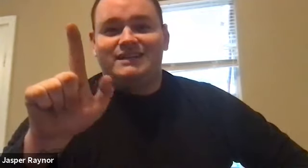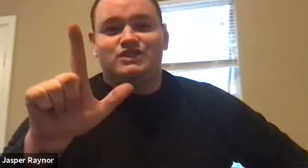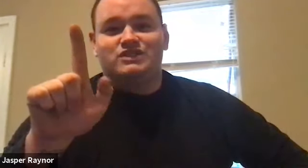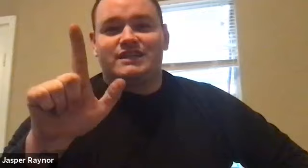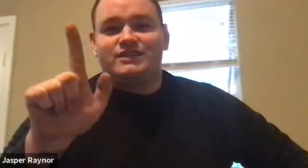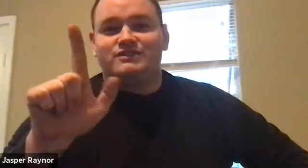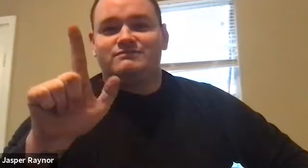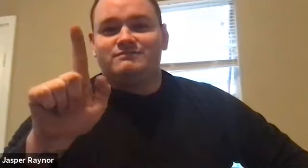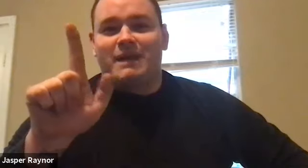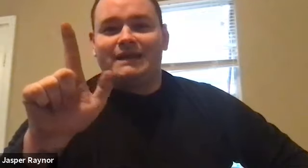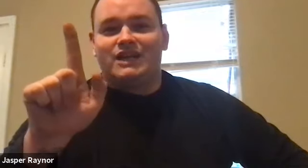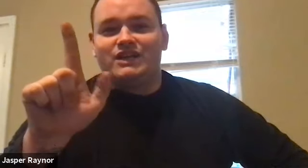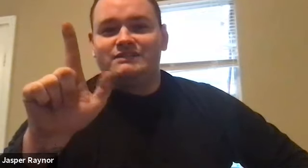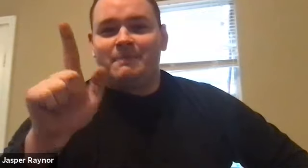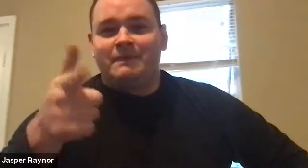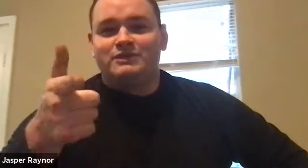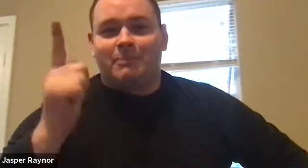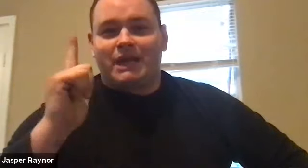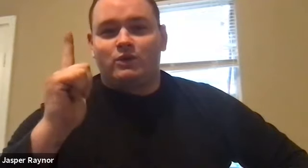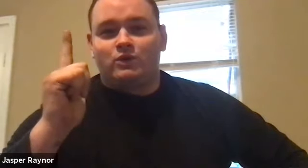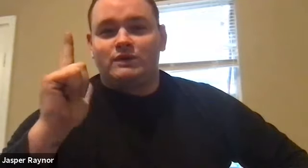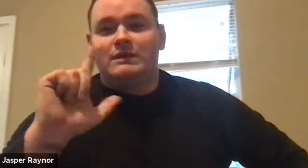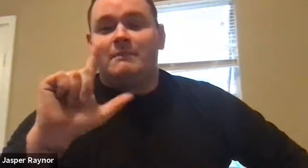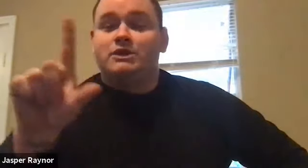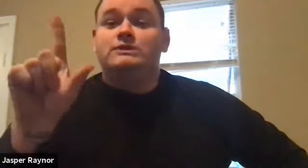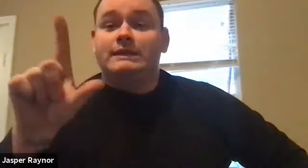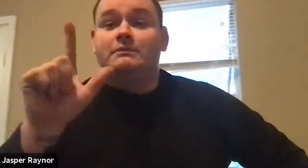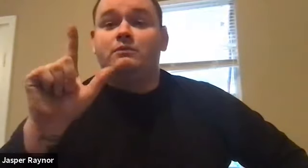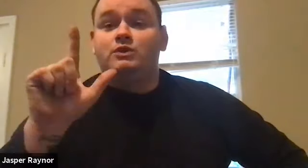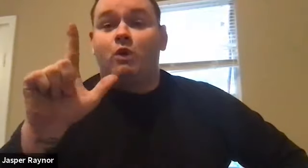just looks like you're banging a gun. But you won't see